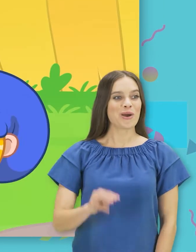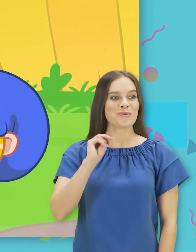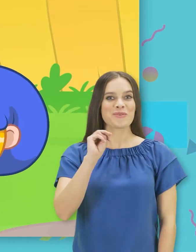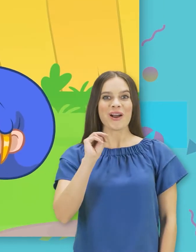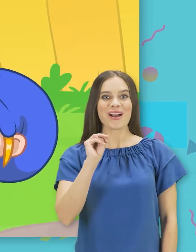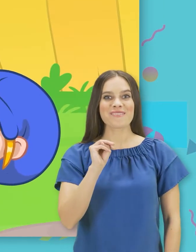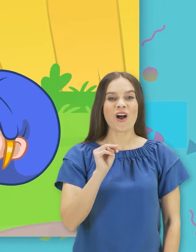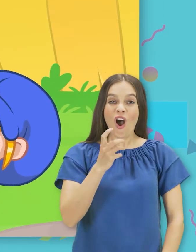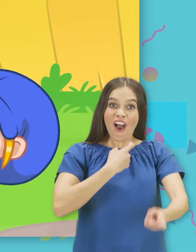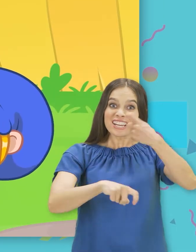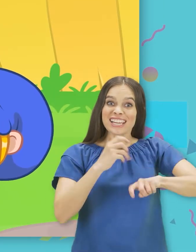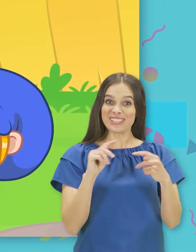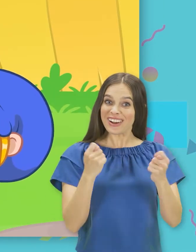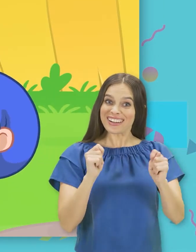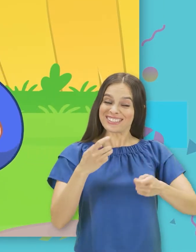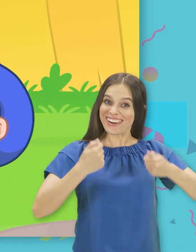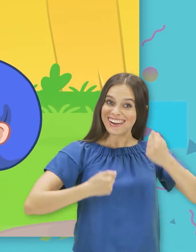Morphle, morph into a toy car